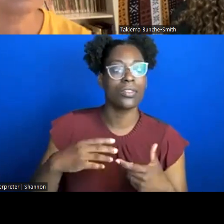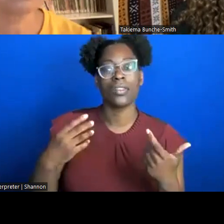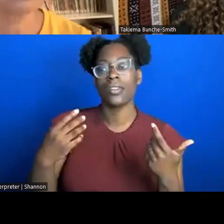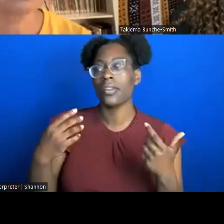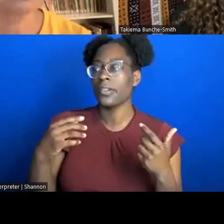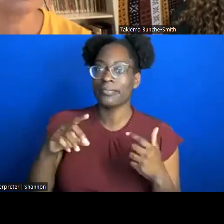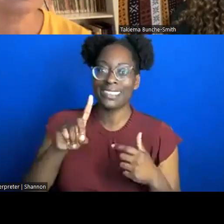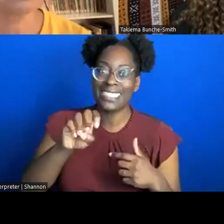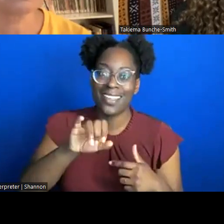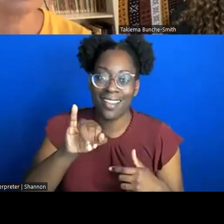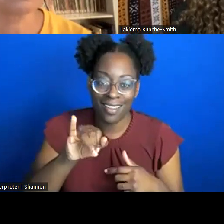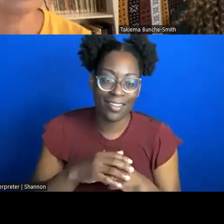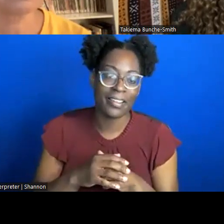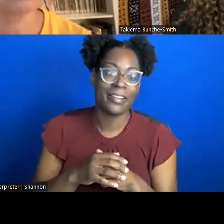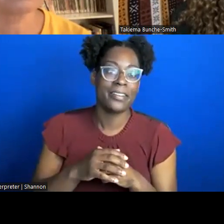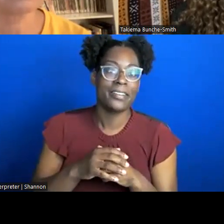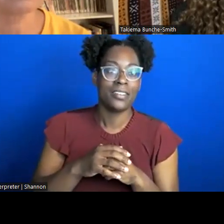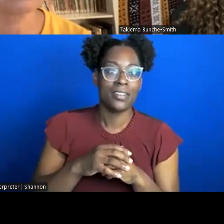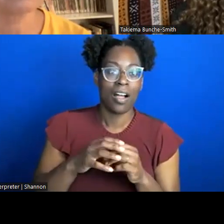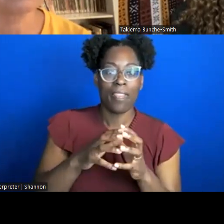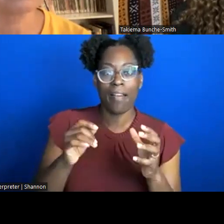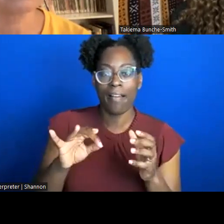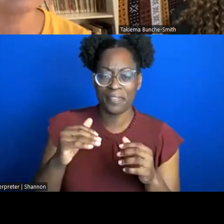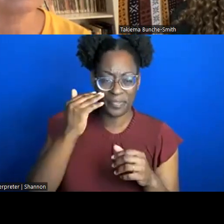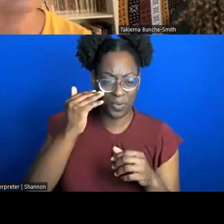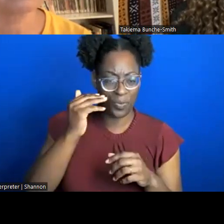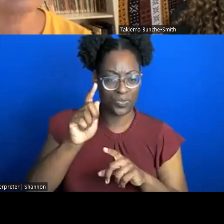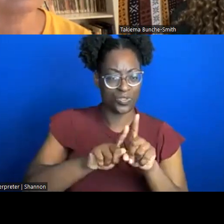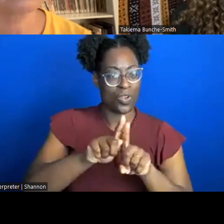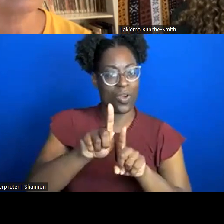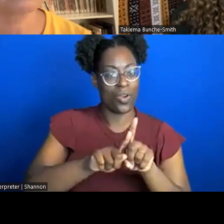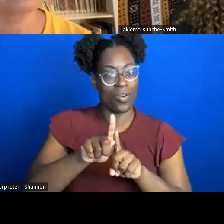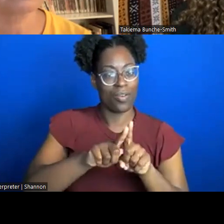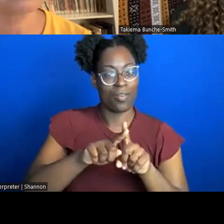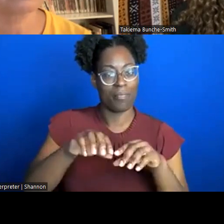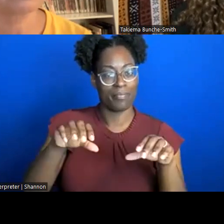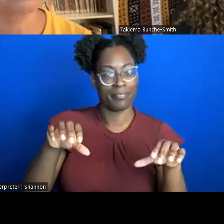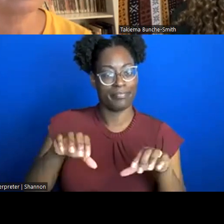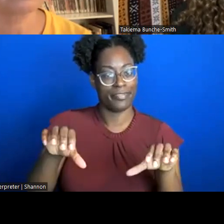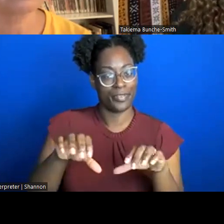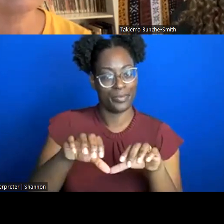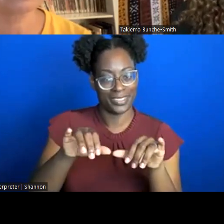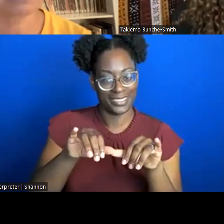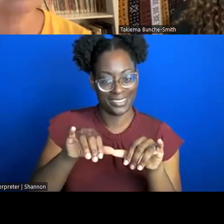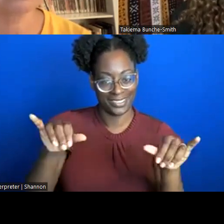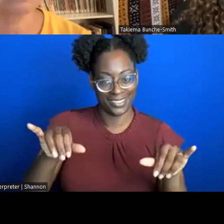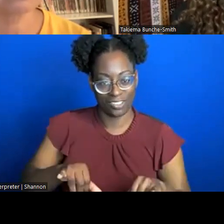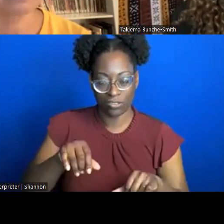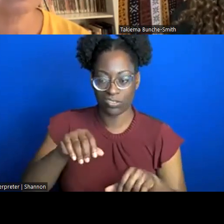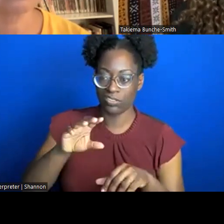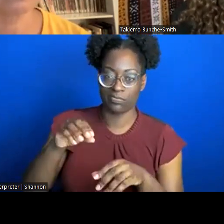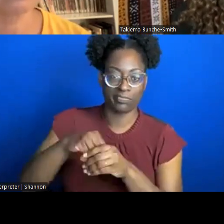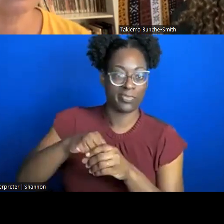trying to think, aside from folks that we seek out, like yourselves, who are really sort